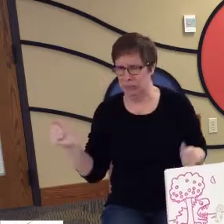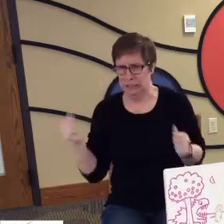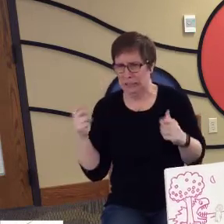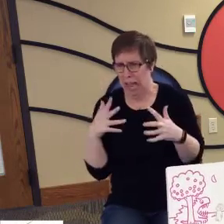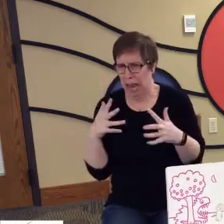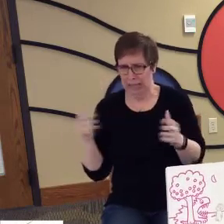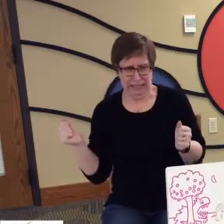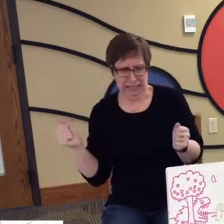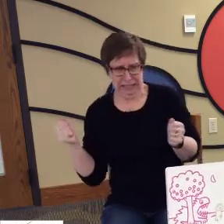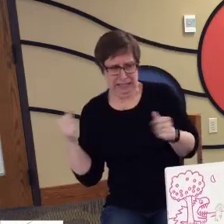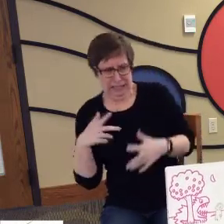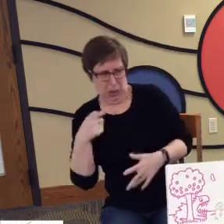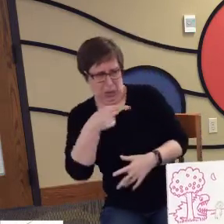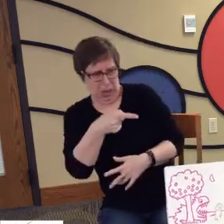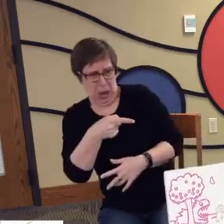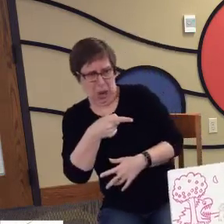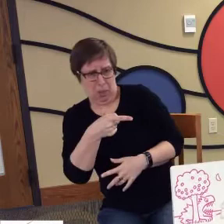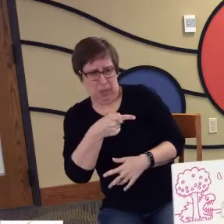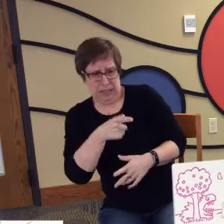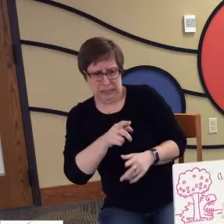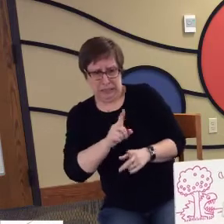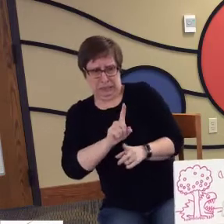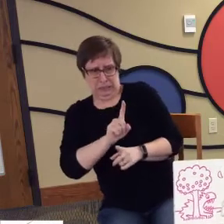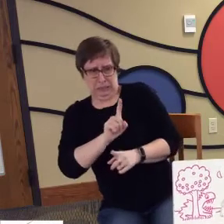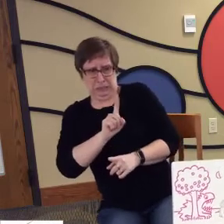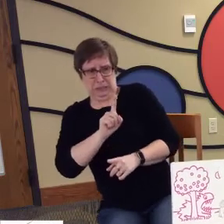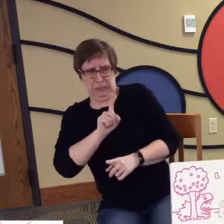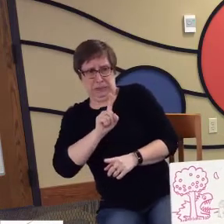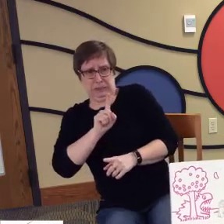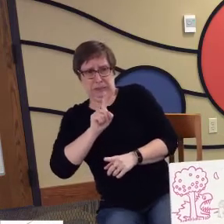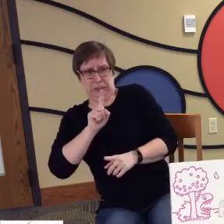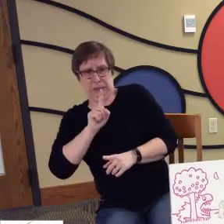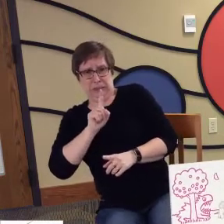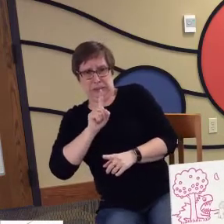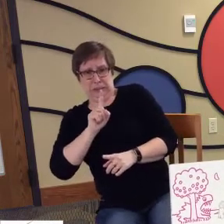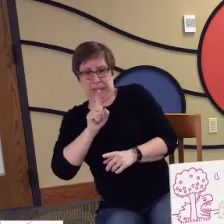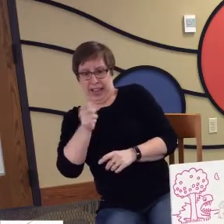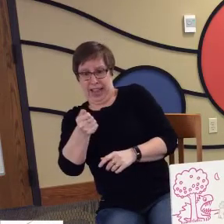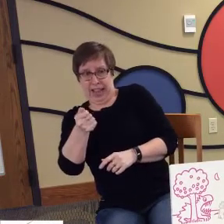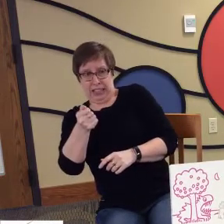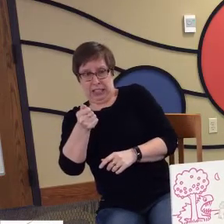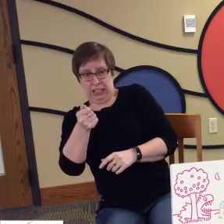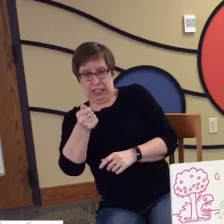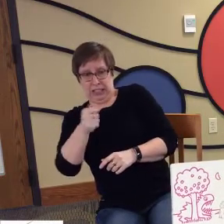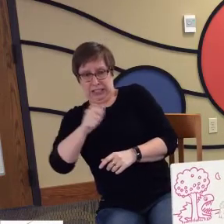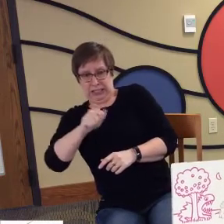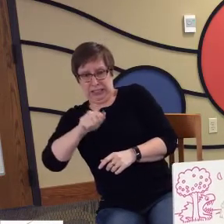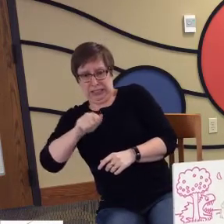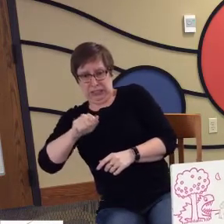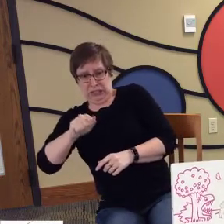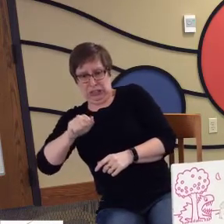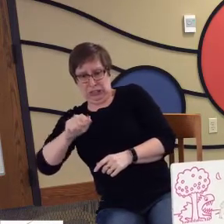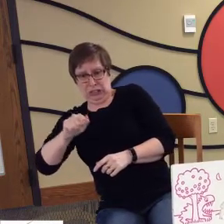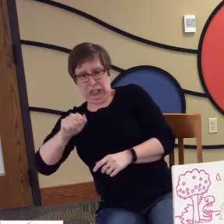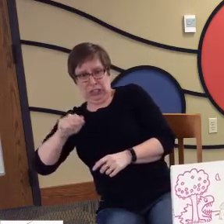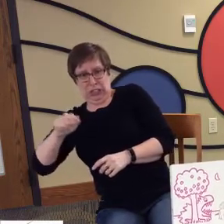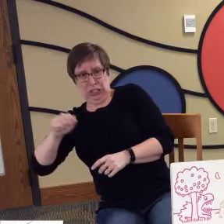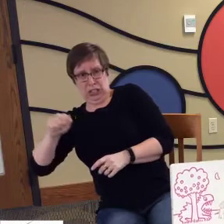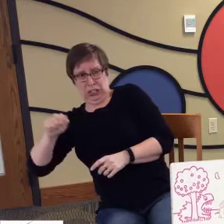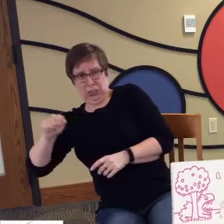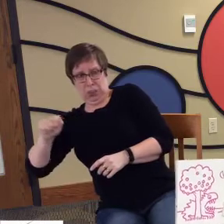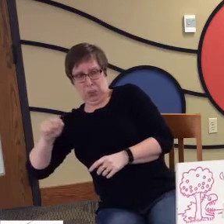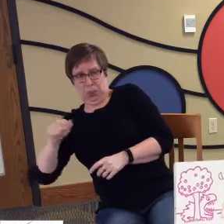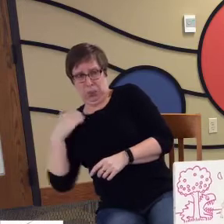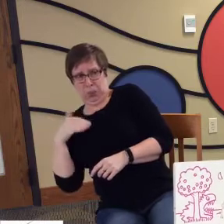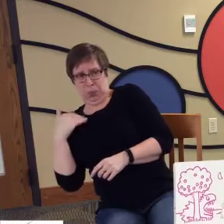It even frightened Harold. He backed away. His hand holding the purple crayon shook.